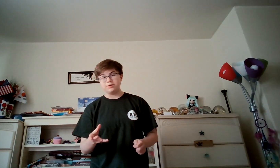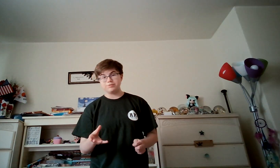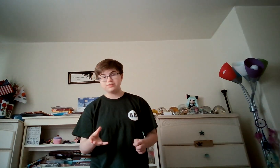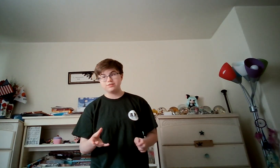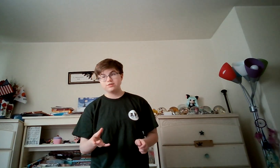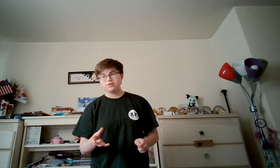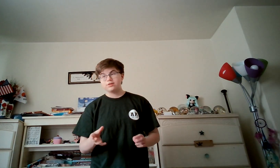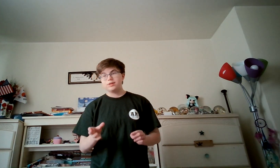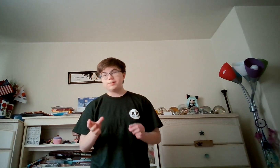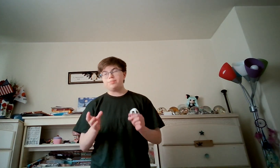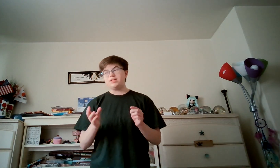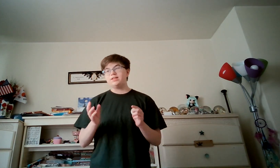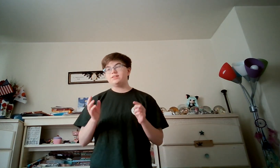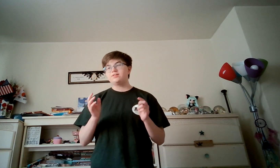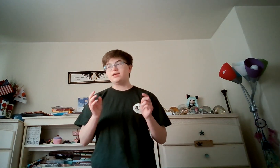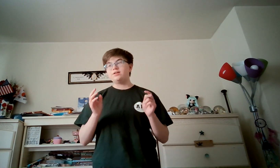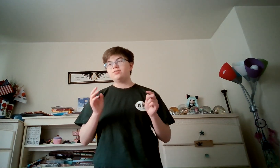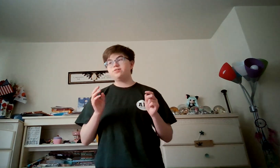push-ups, but instead of,